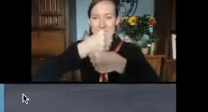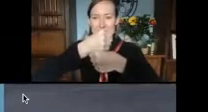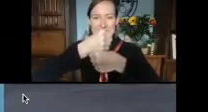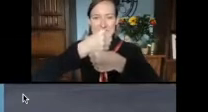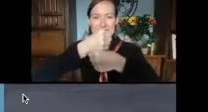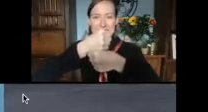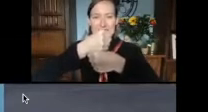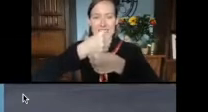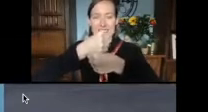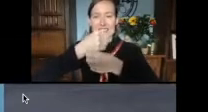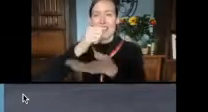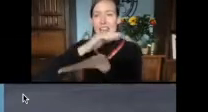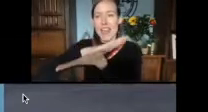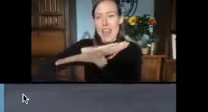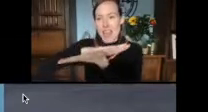G,